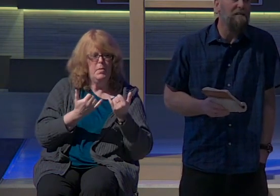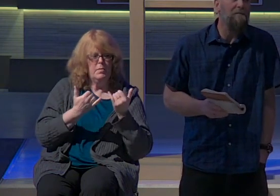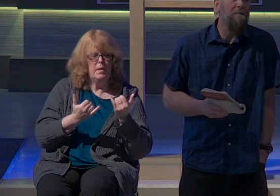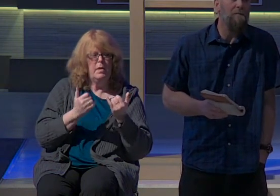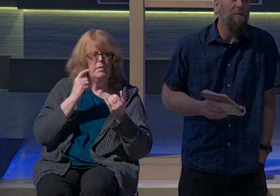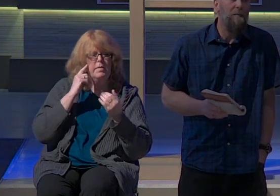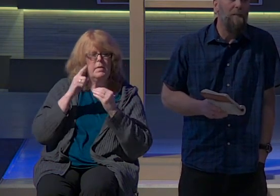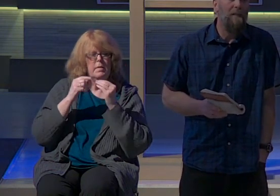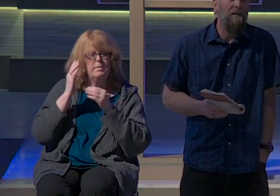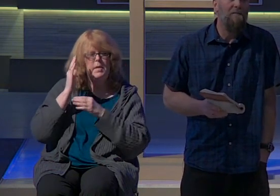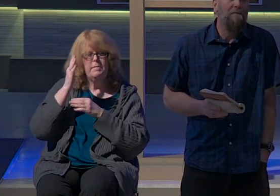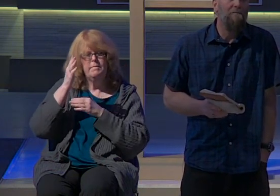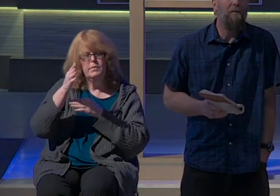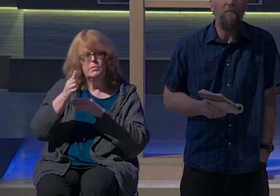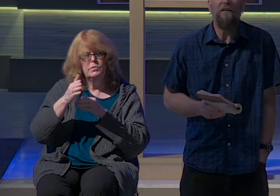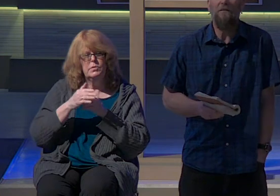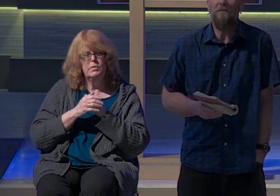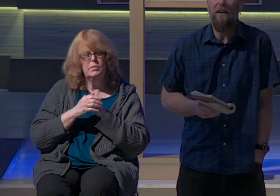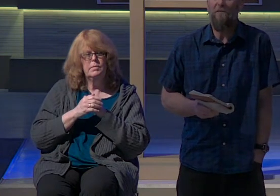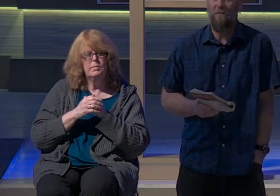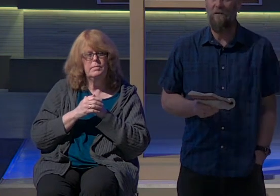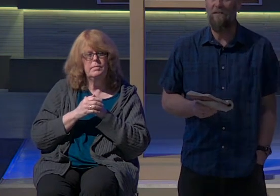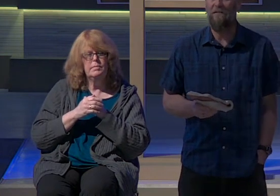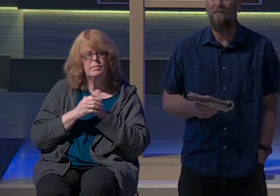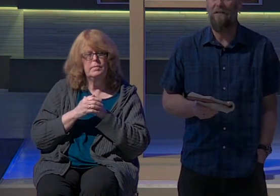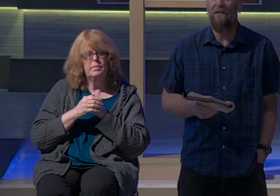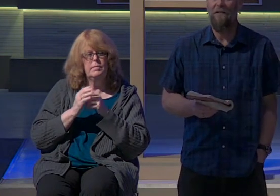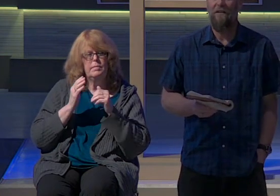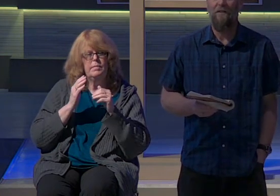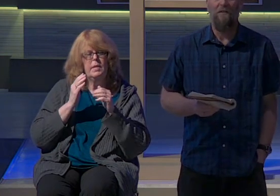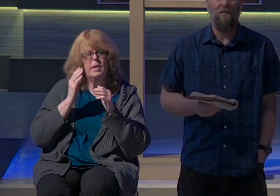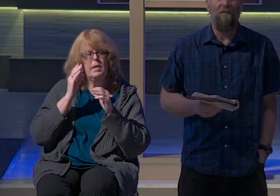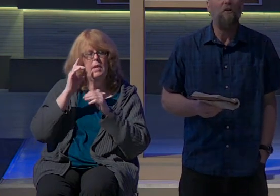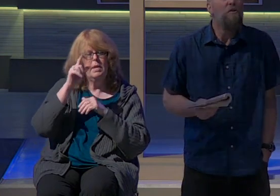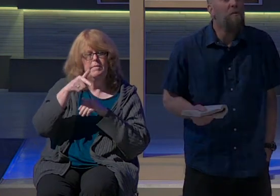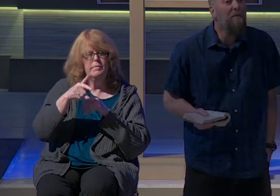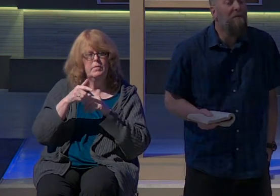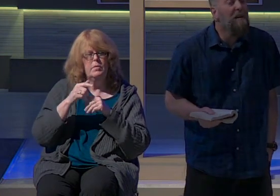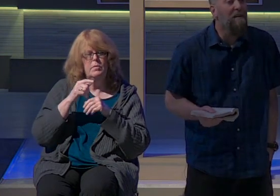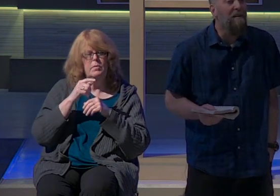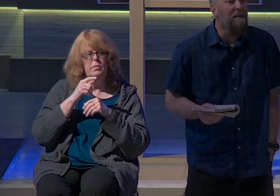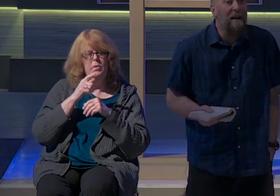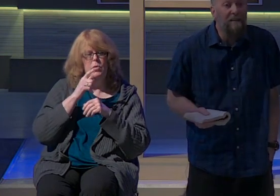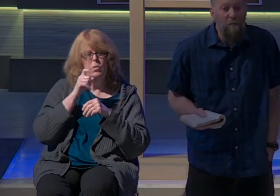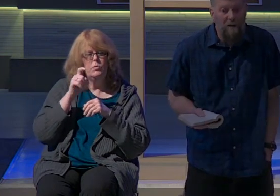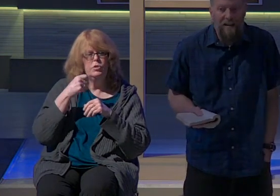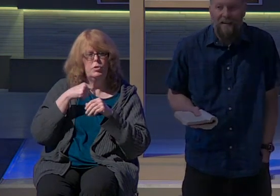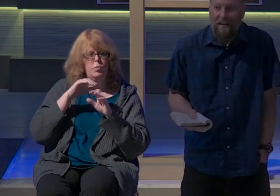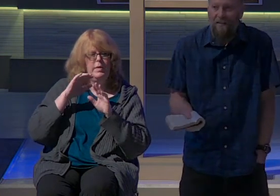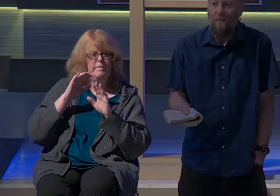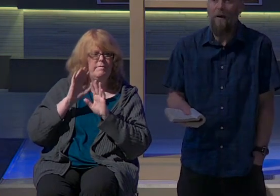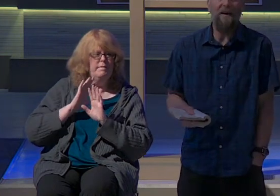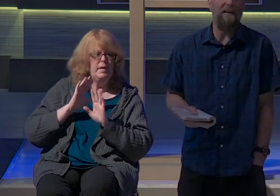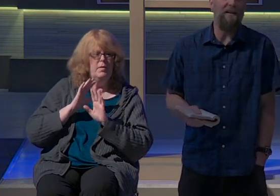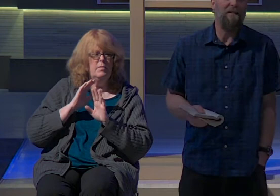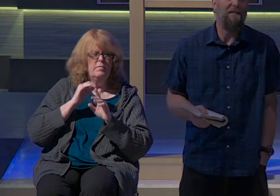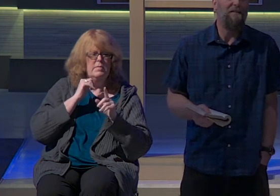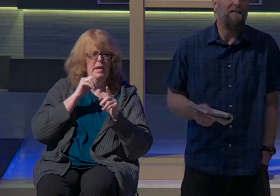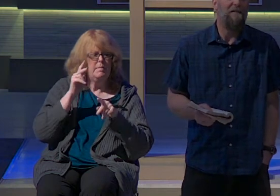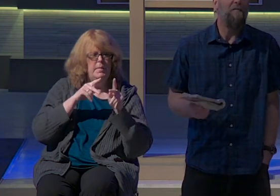existence, but what comes afterwards. Who do we fear? Not the one that can kill the